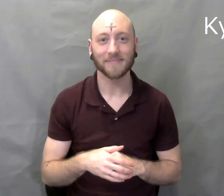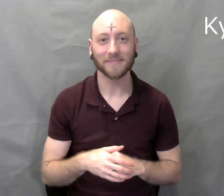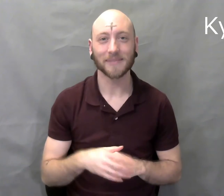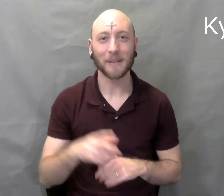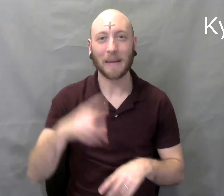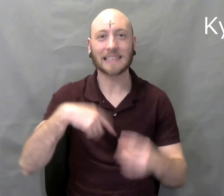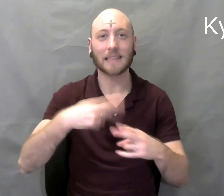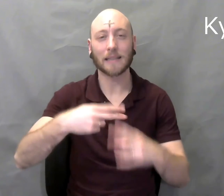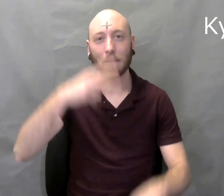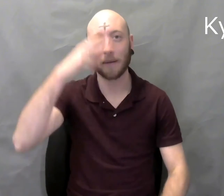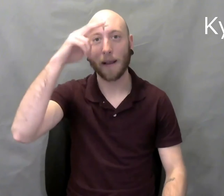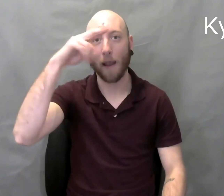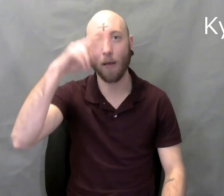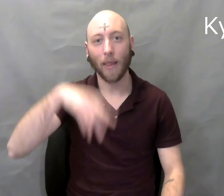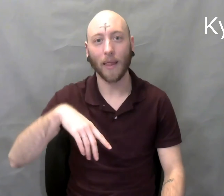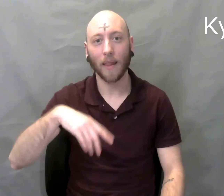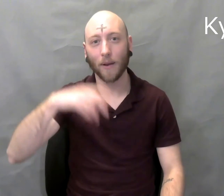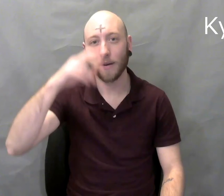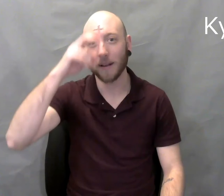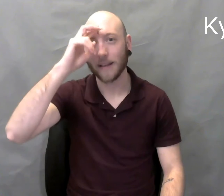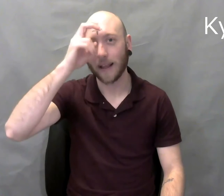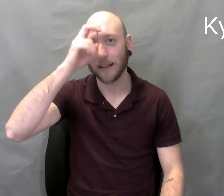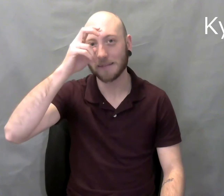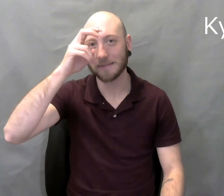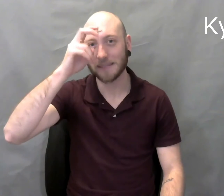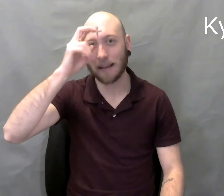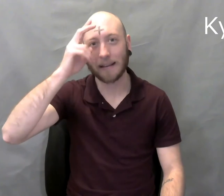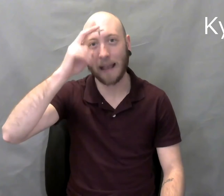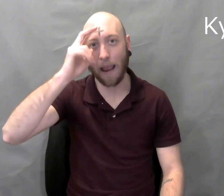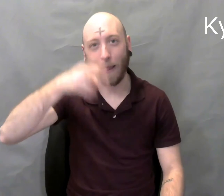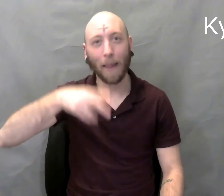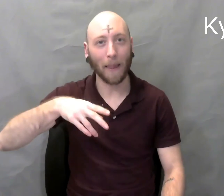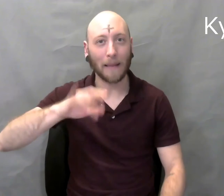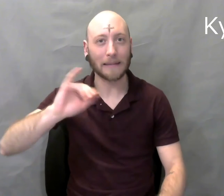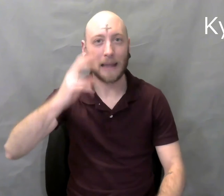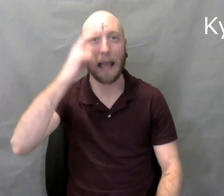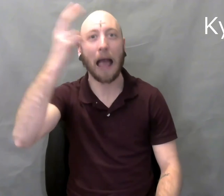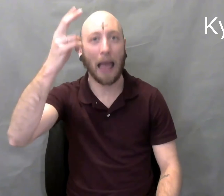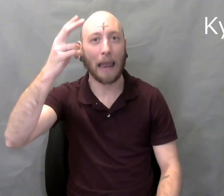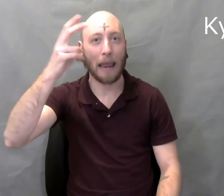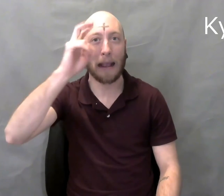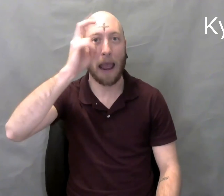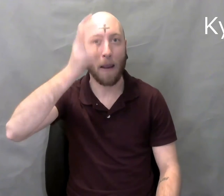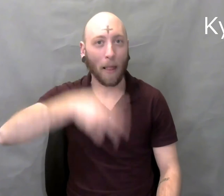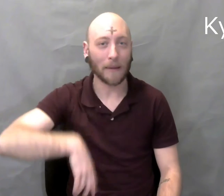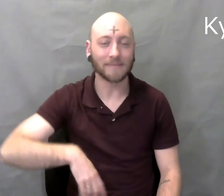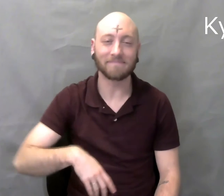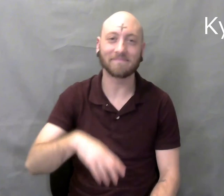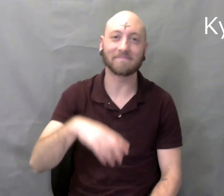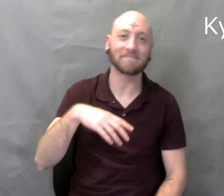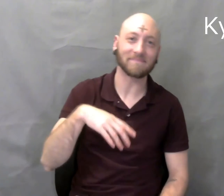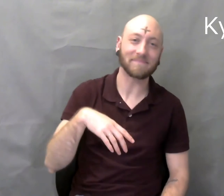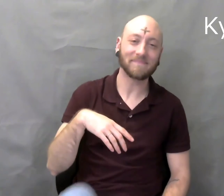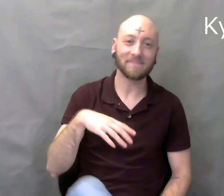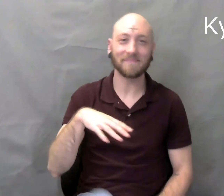Kyle, and if you don't, it means, yeah, it means you get tore up. Um, you